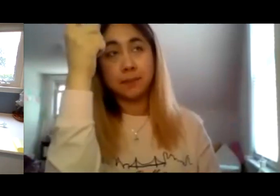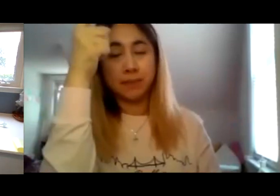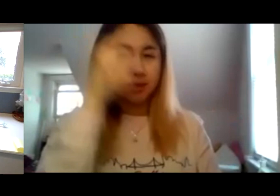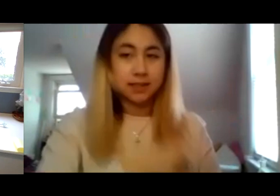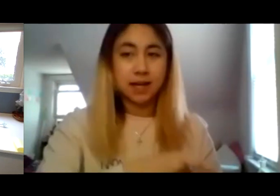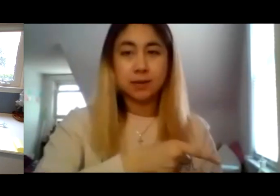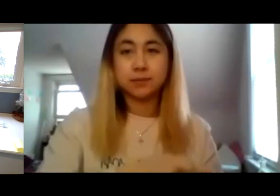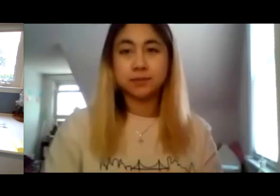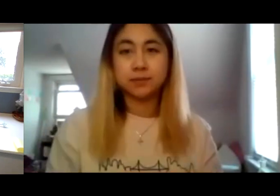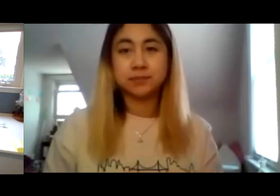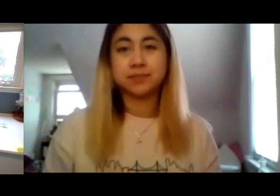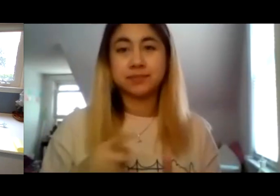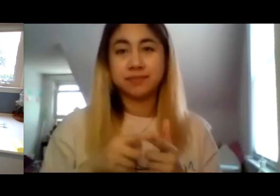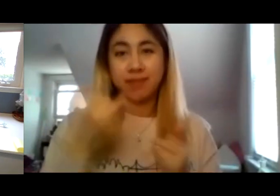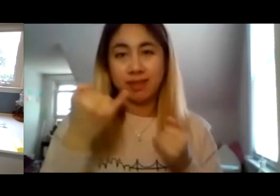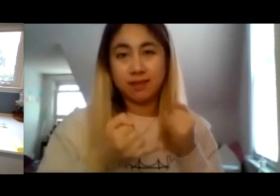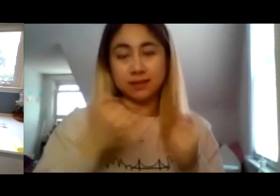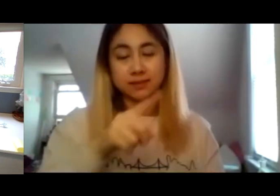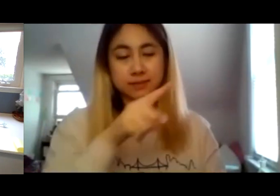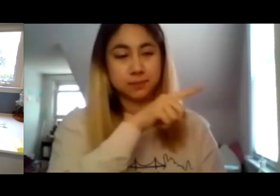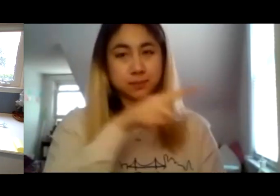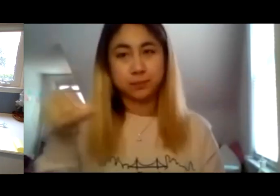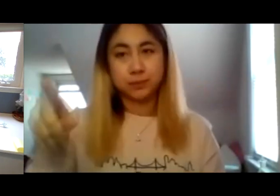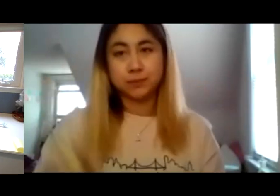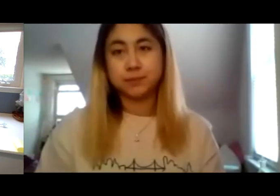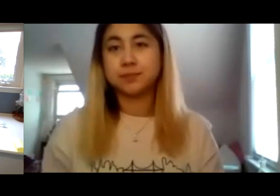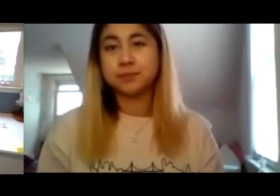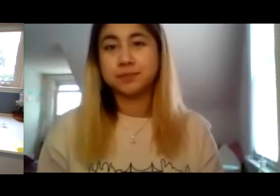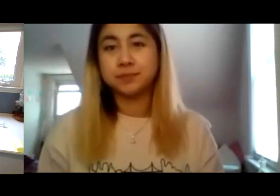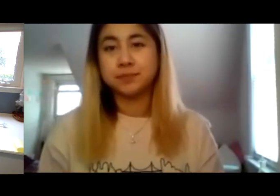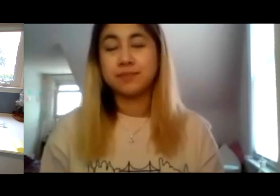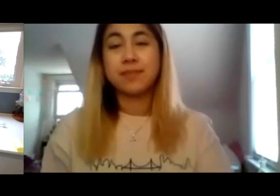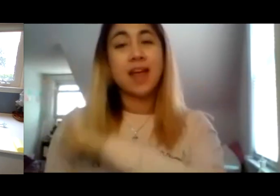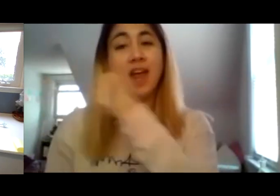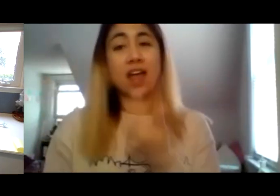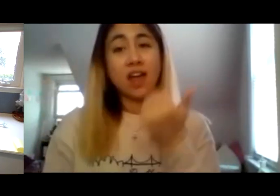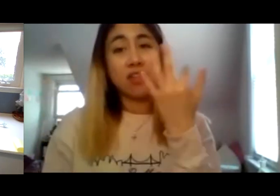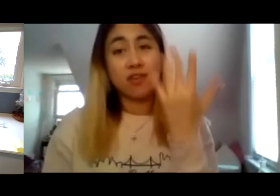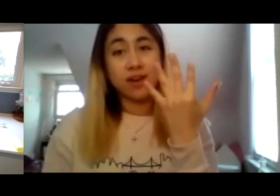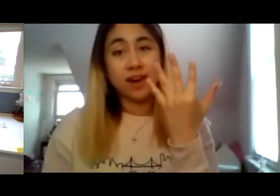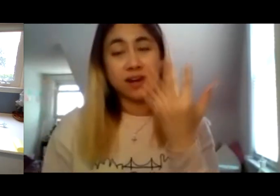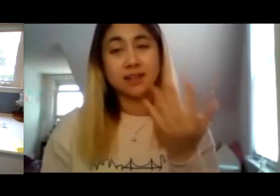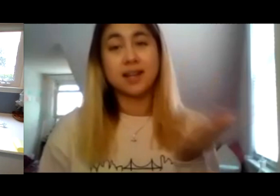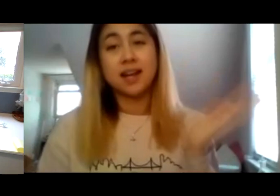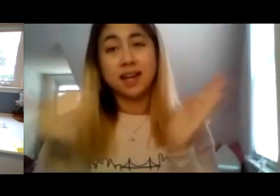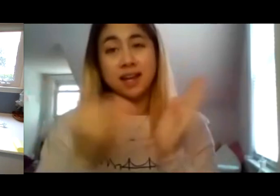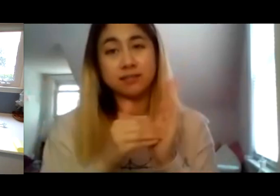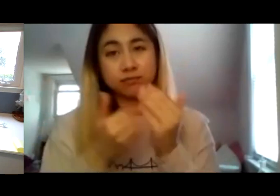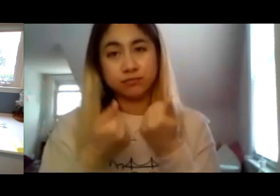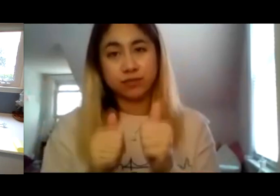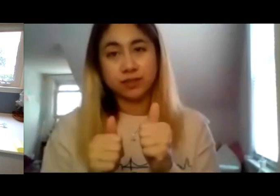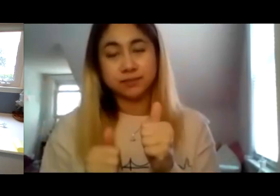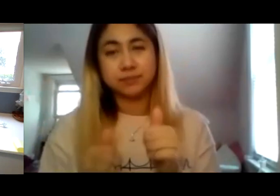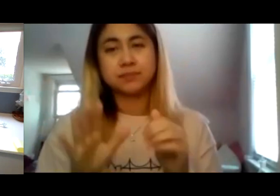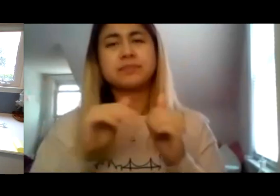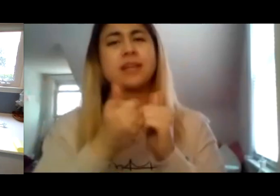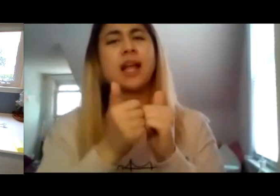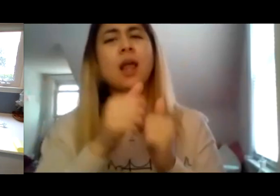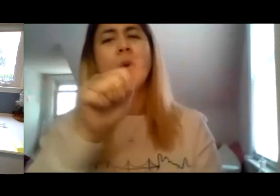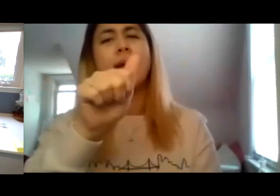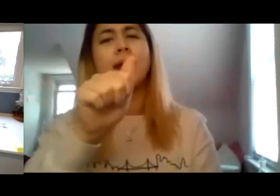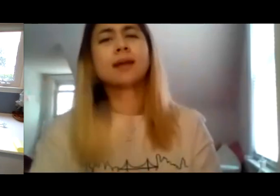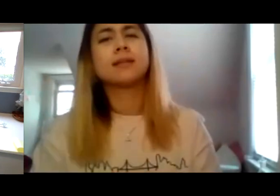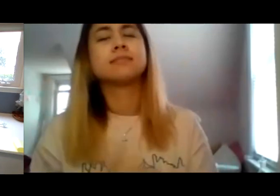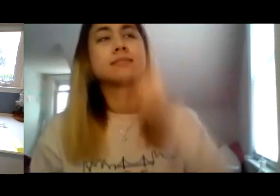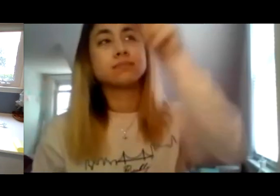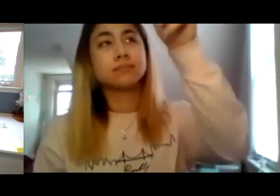top, down, and we went across. Then with our other hand, can everyone at home, how did we make our letter A? We